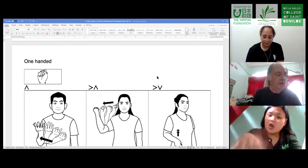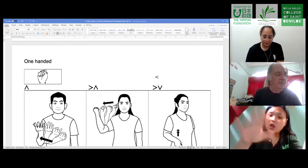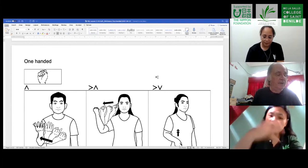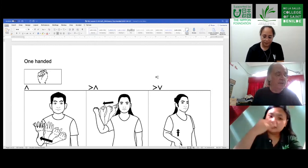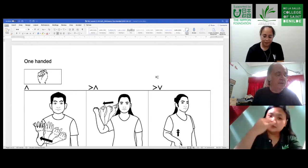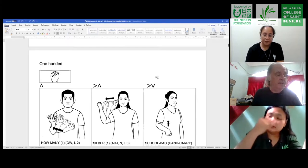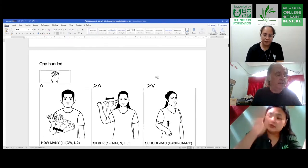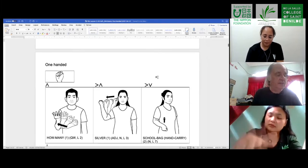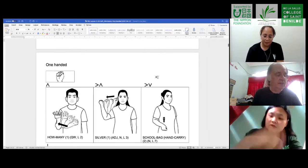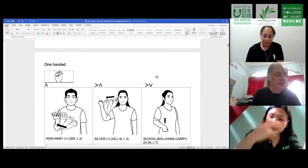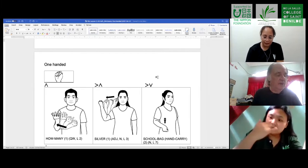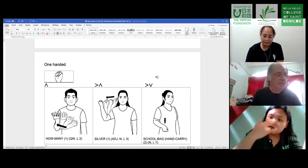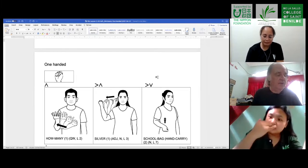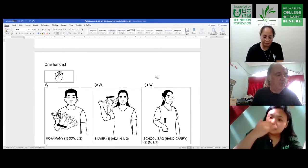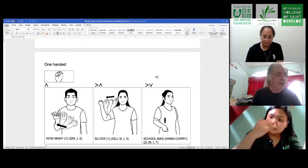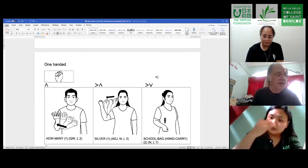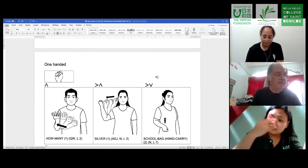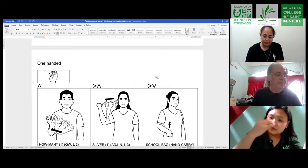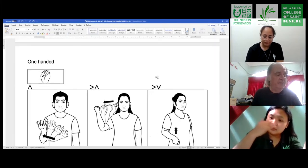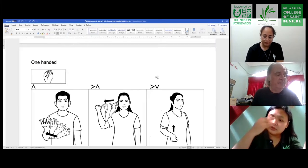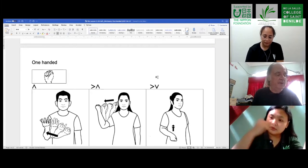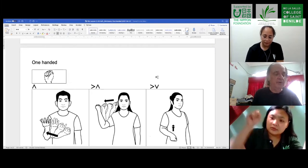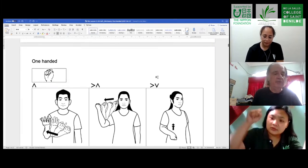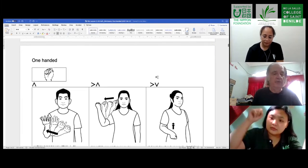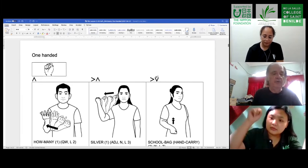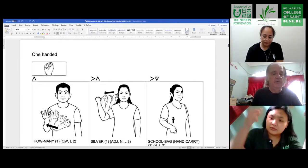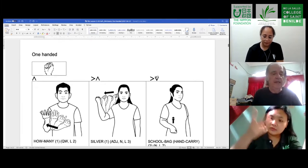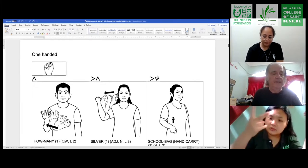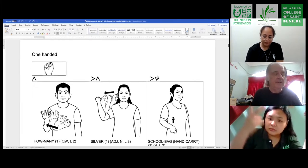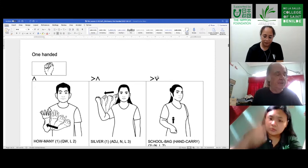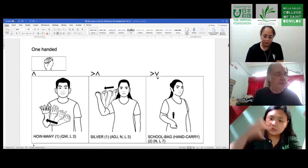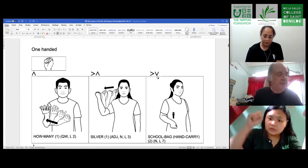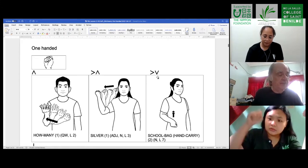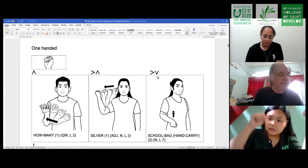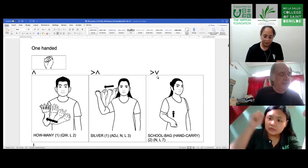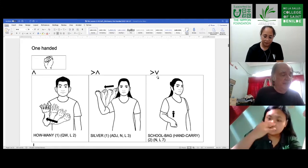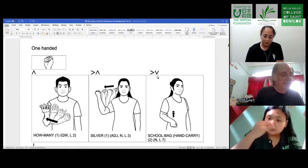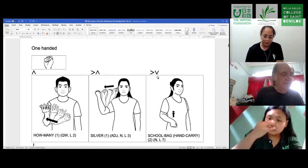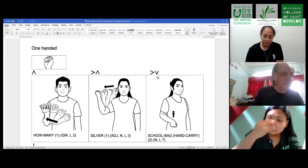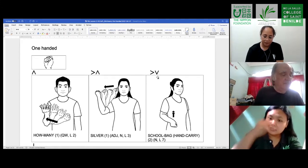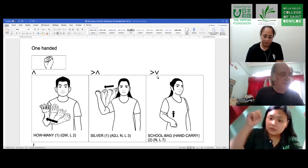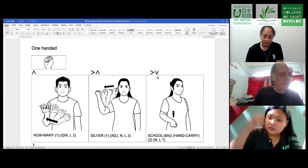over the work. They have to go through an institution. Okay. So,